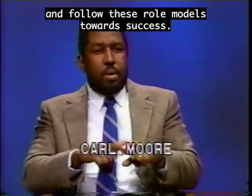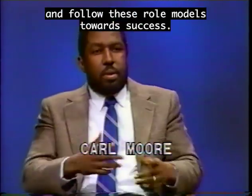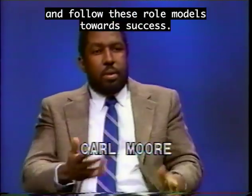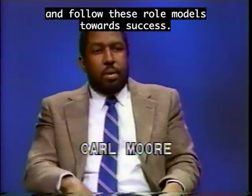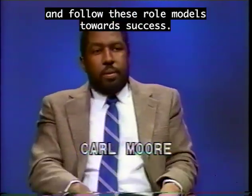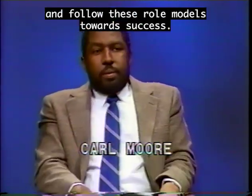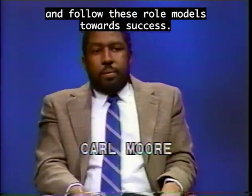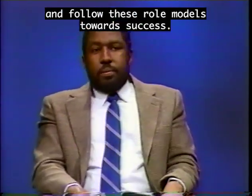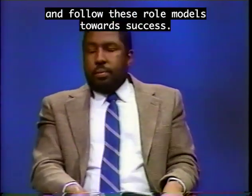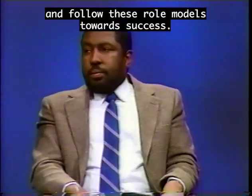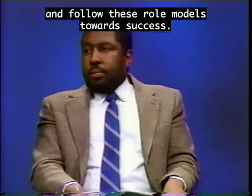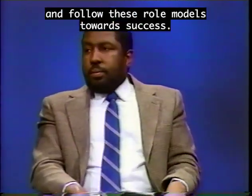role models towards success.